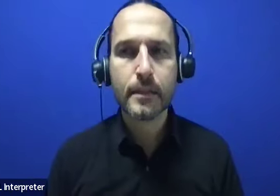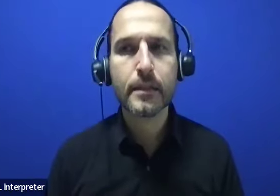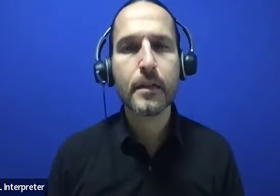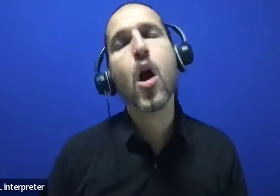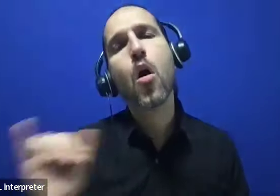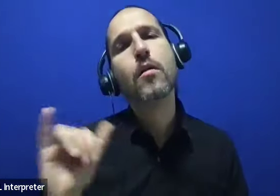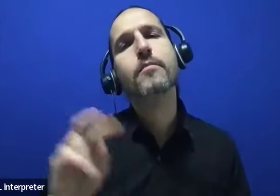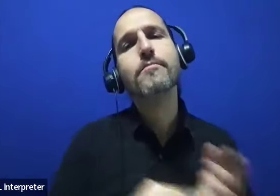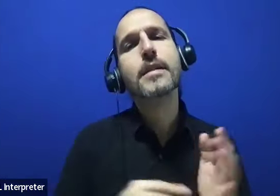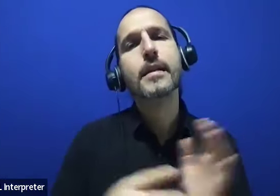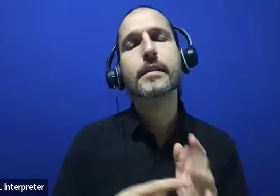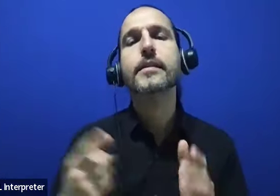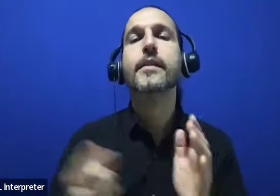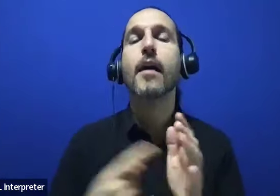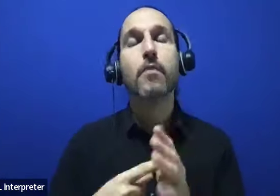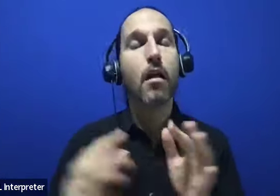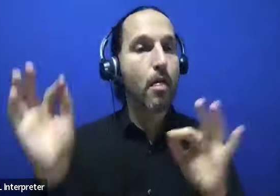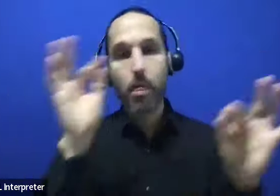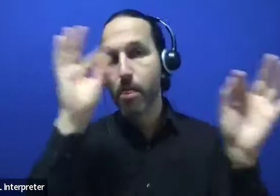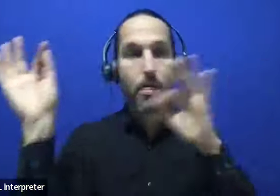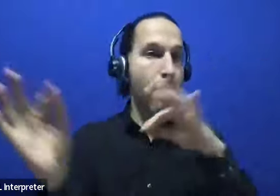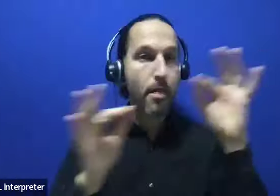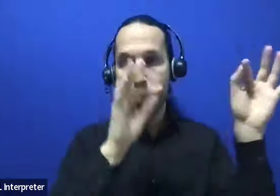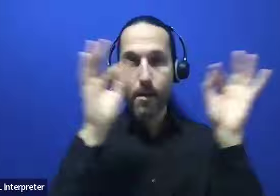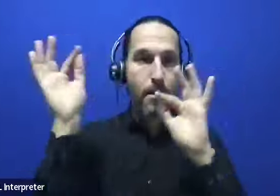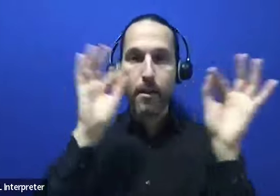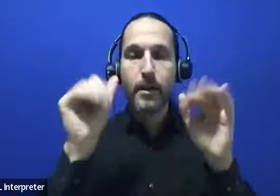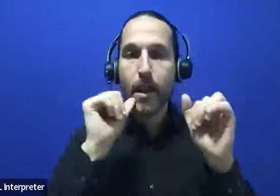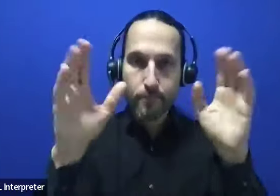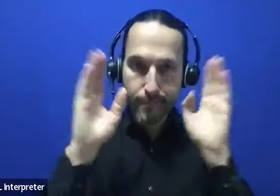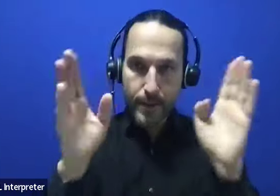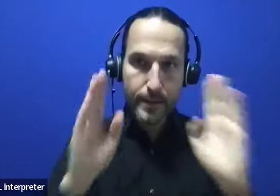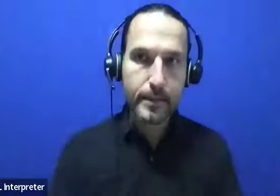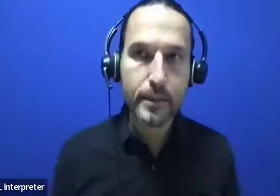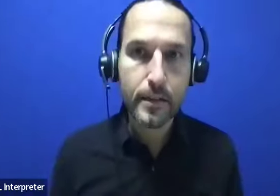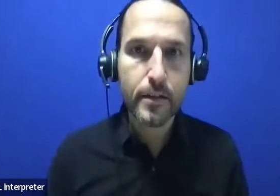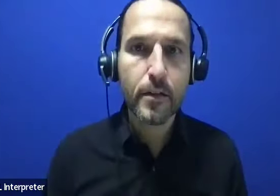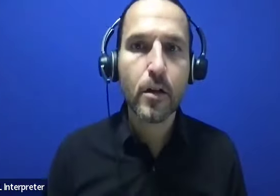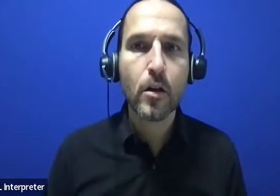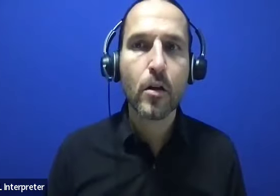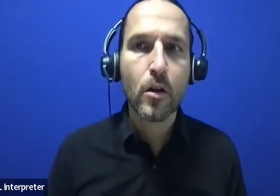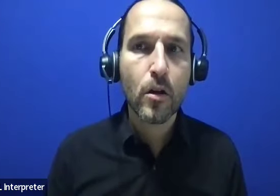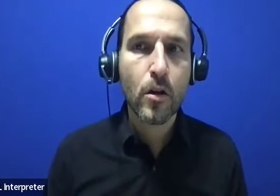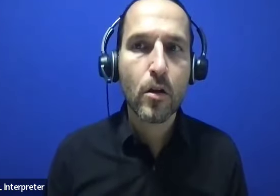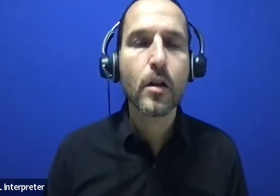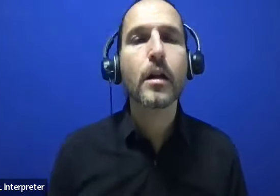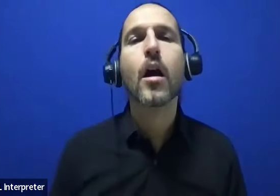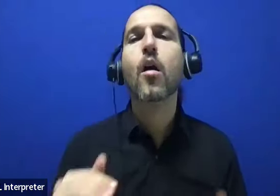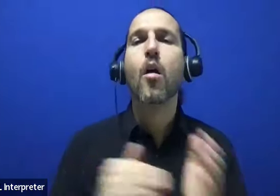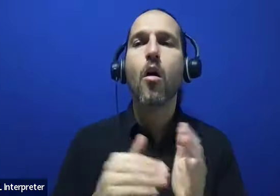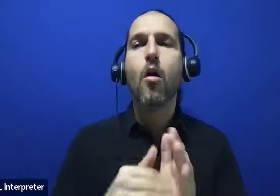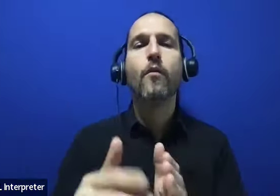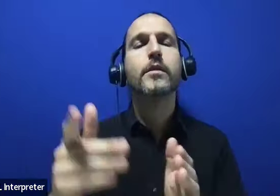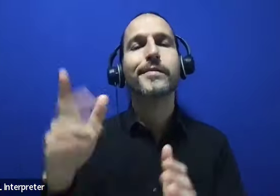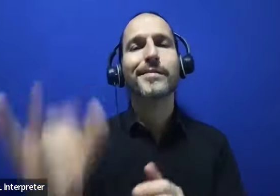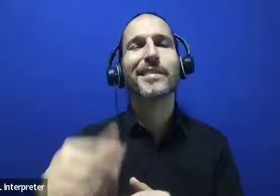It also means that sometimes they tune out of the world around them. Way too often, I think they get diagnosed with